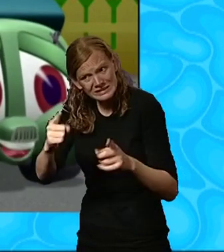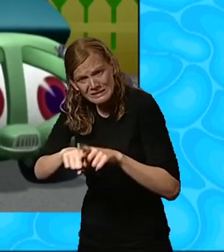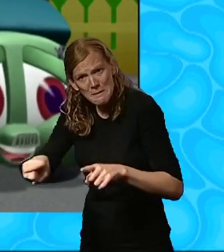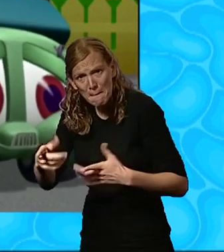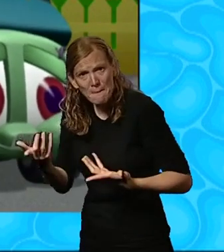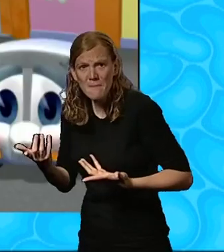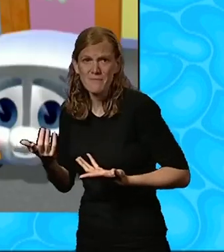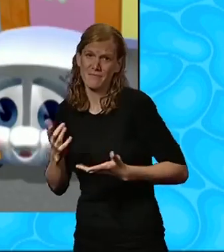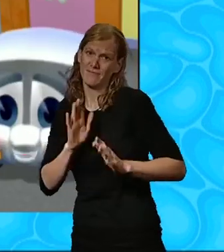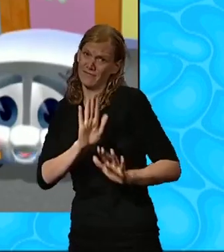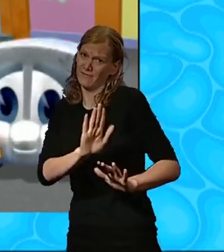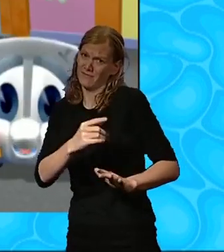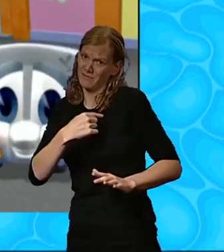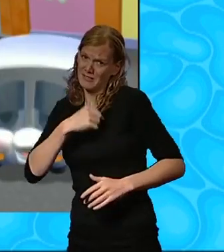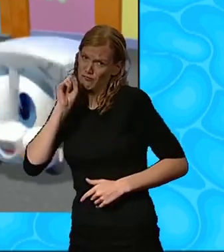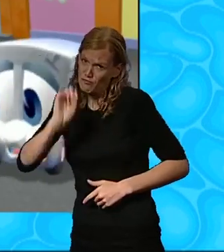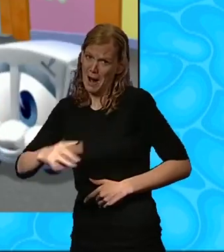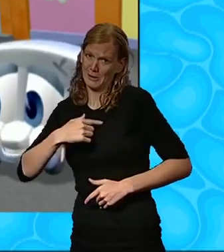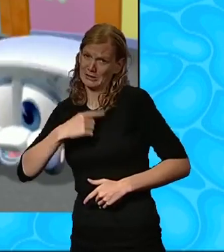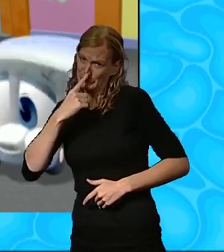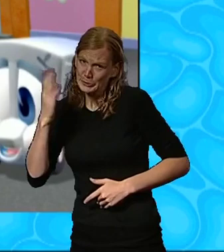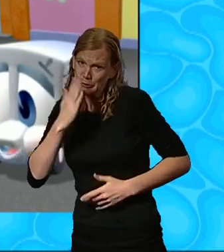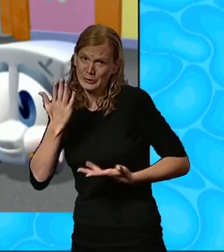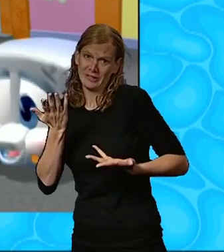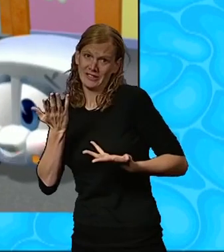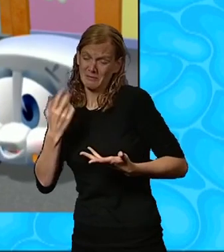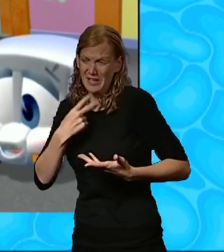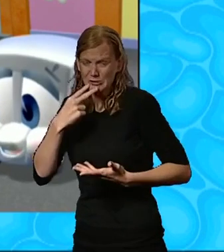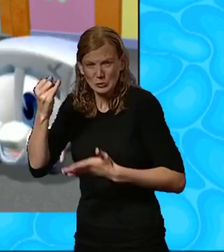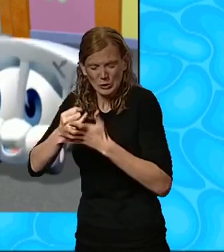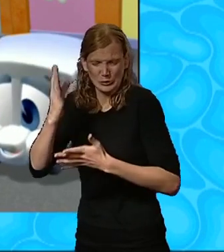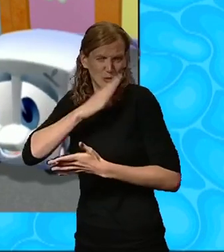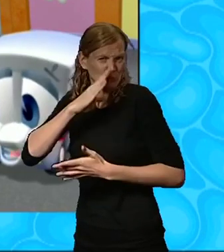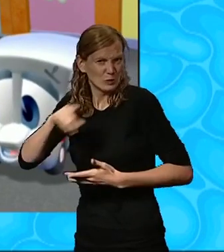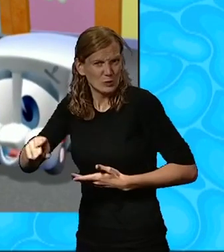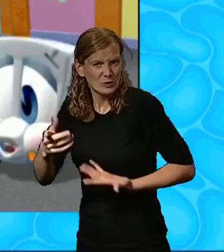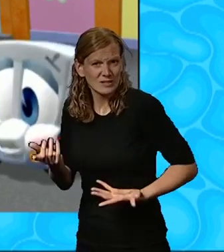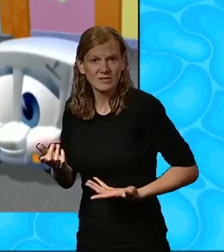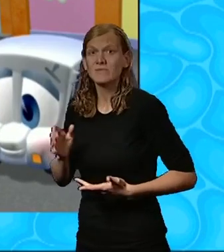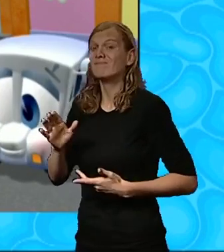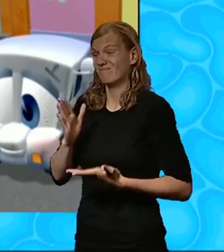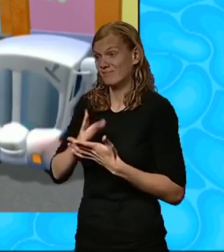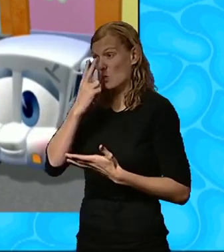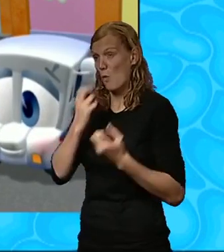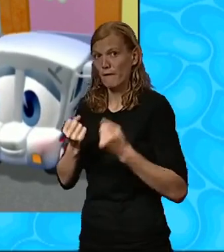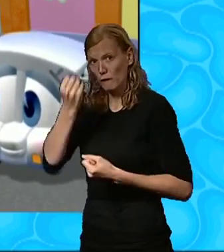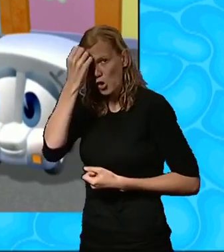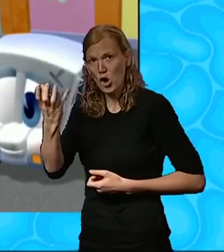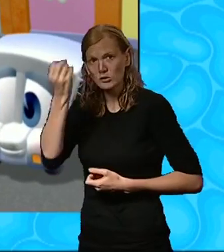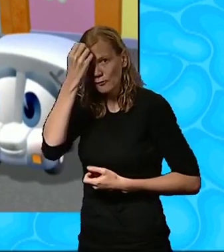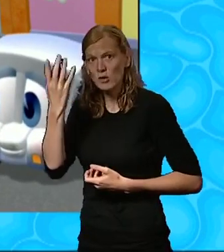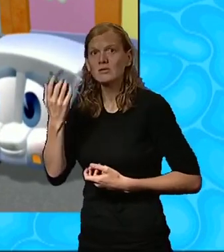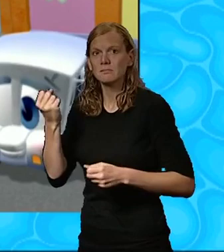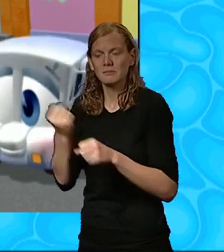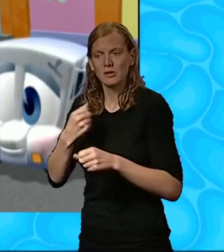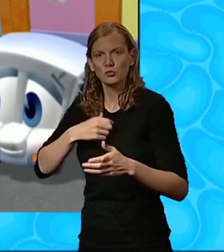lorry sort of funny. Older trucks can be forgetful. It makes my job harder when they forget to put stamps on their letters. Tell me about it.